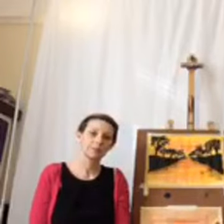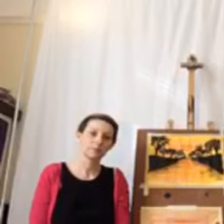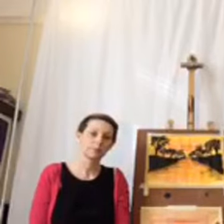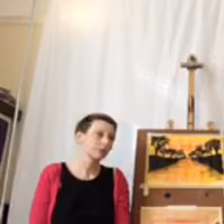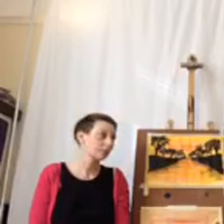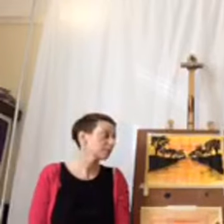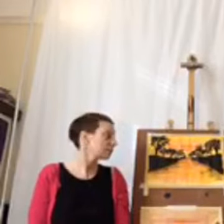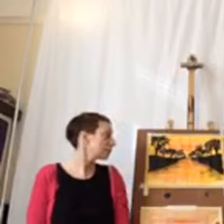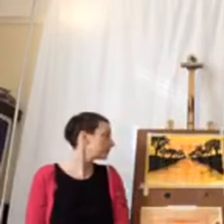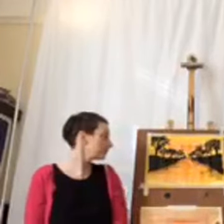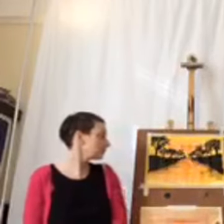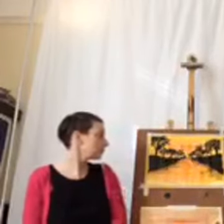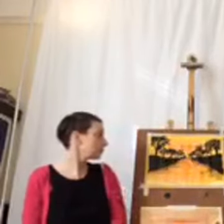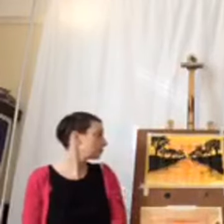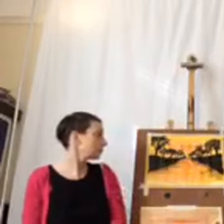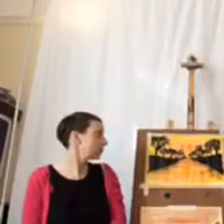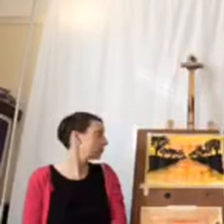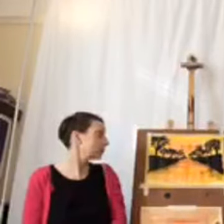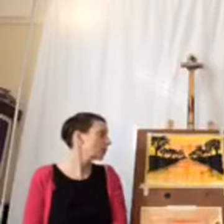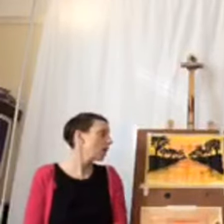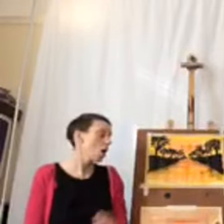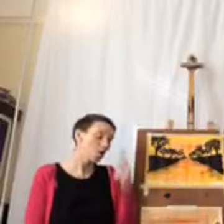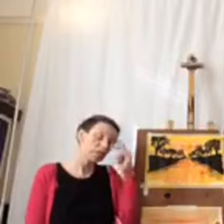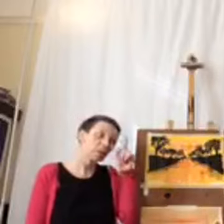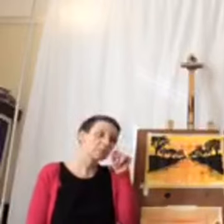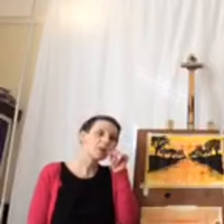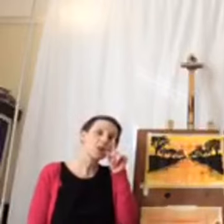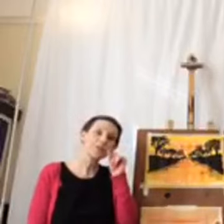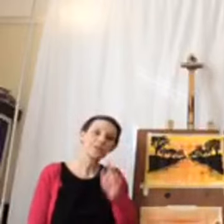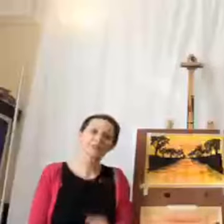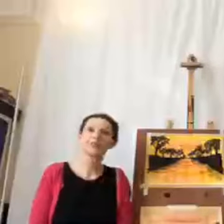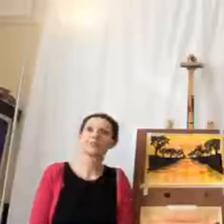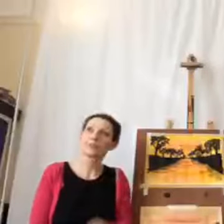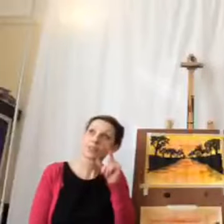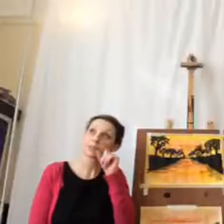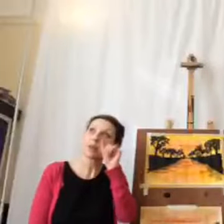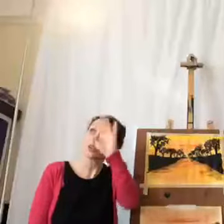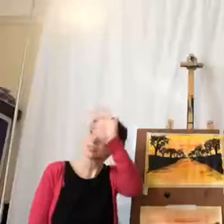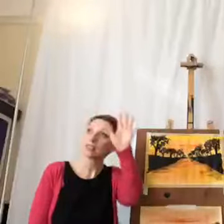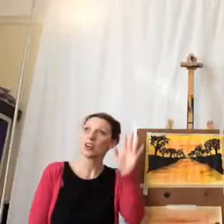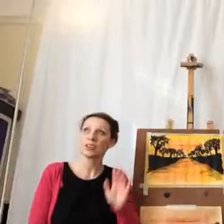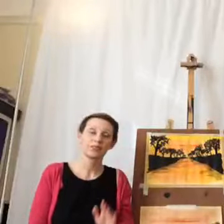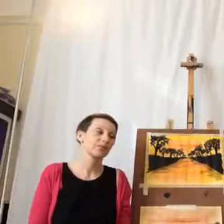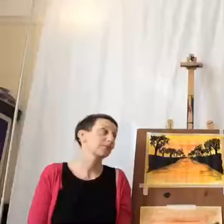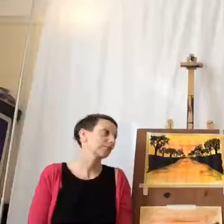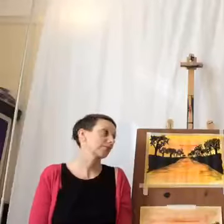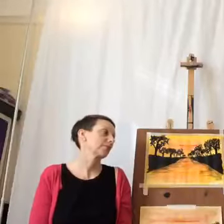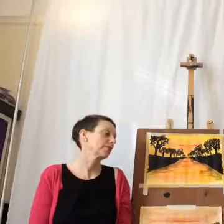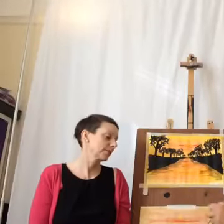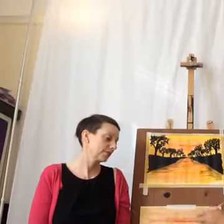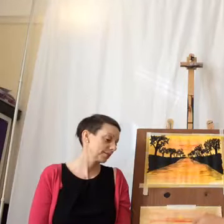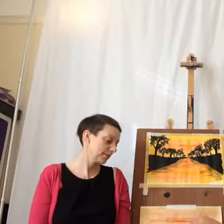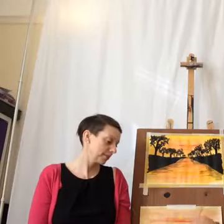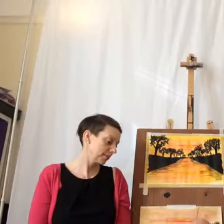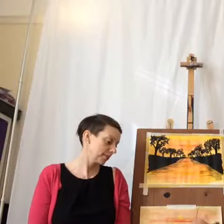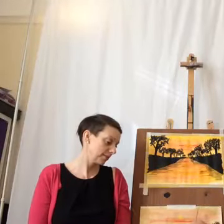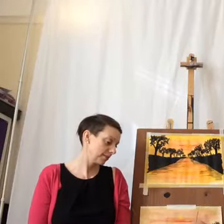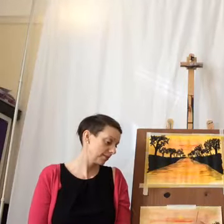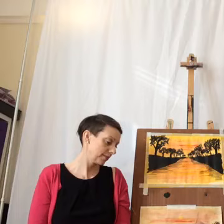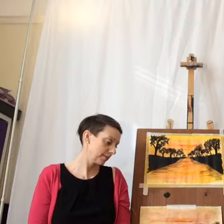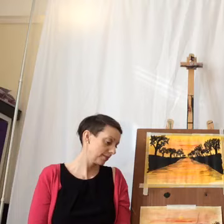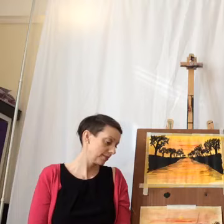Does that look alright to you? I'm going a bit paint blind. I think you need some birds. Yeah, it's birds in the sky. What I was going to do. You can add a few